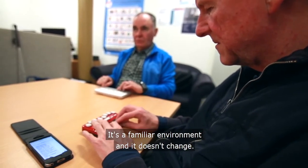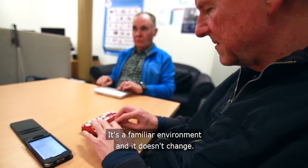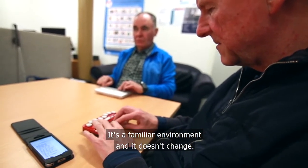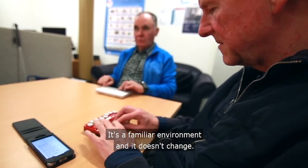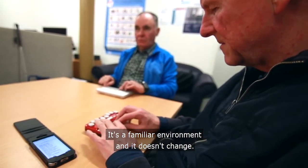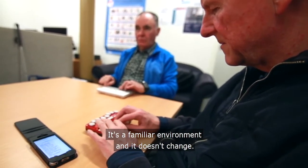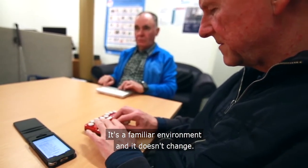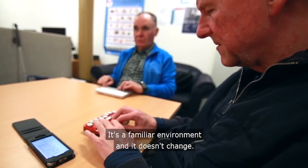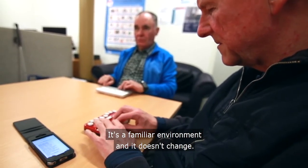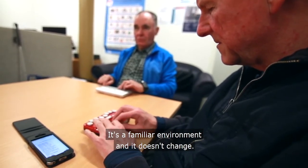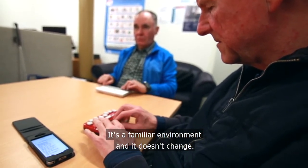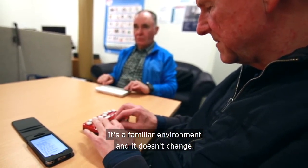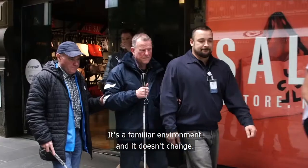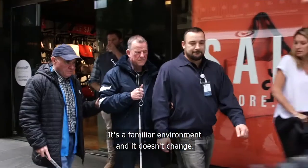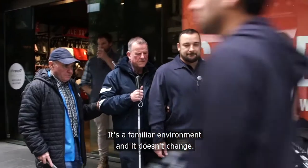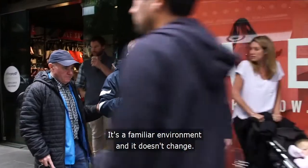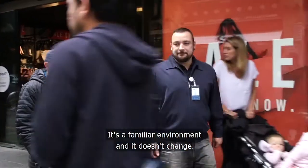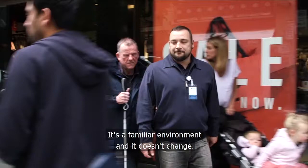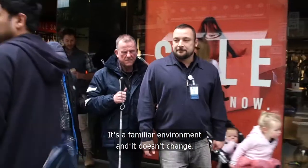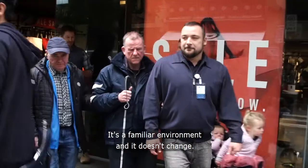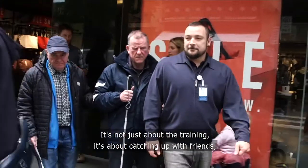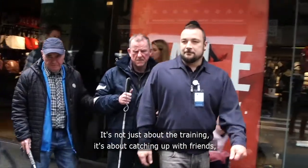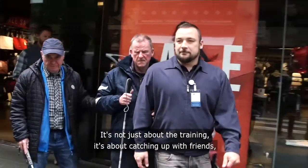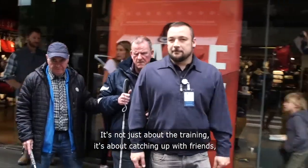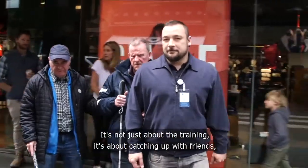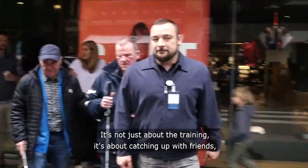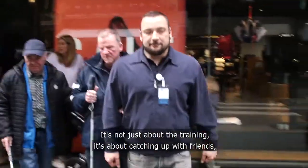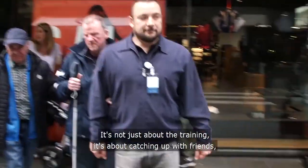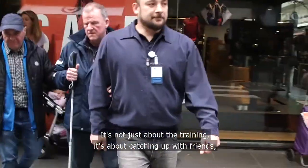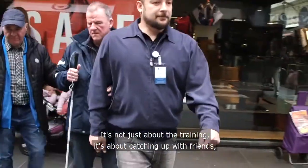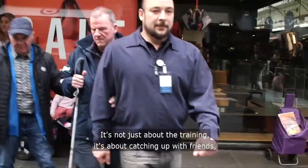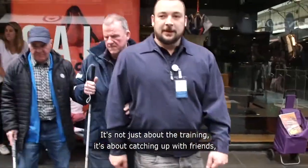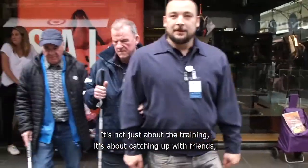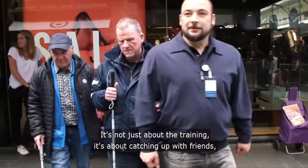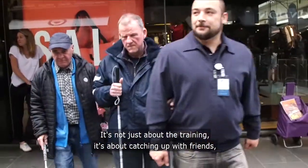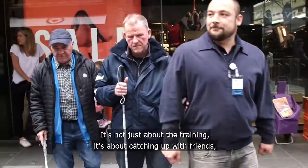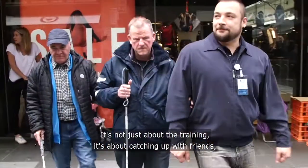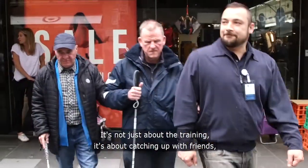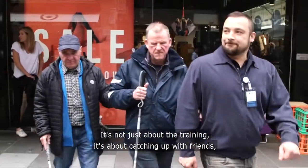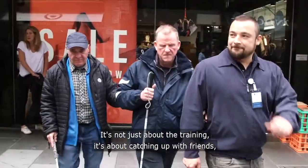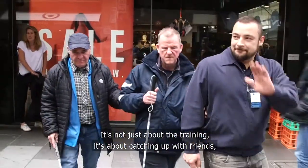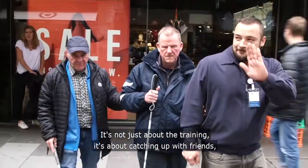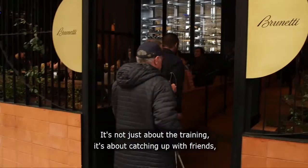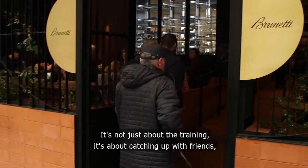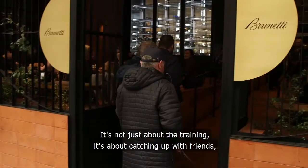environment and it doesn't change. It's not just about the training, it's about catching up with friends,